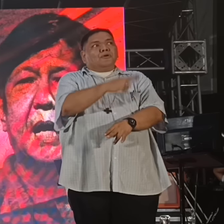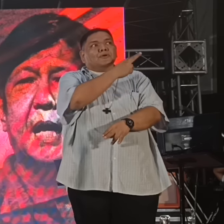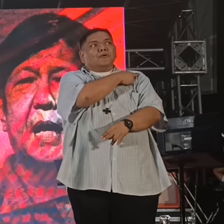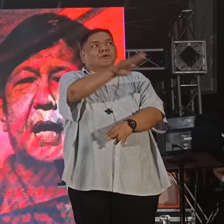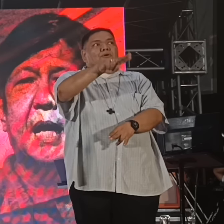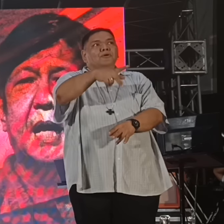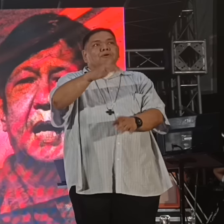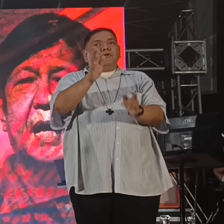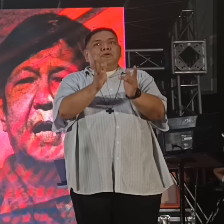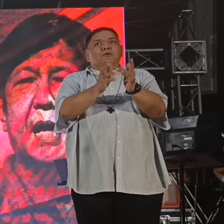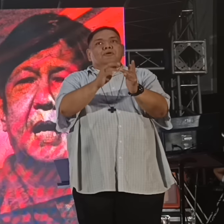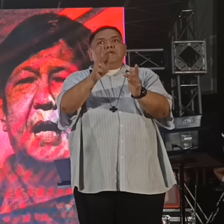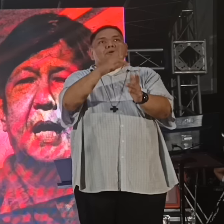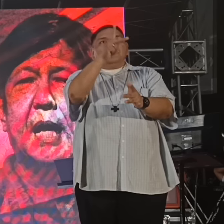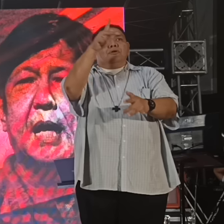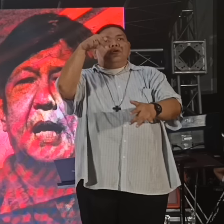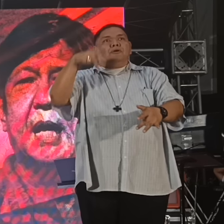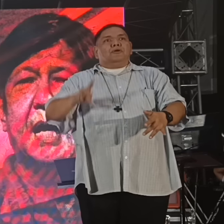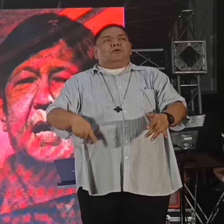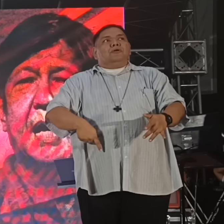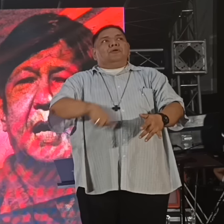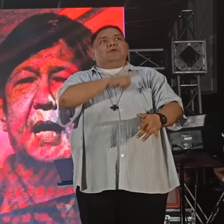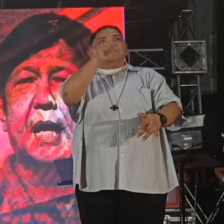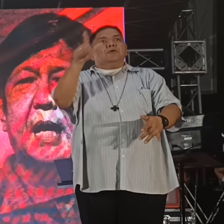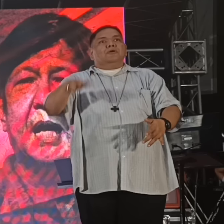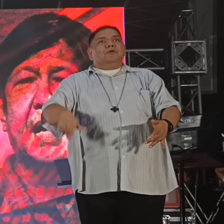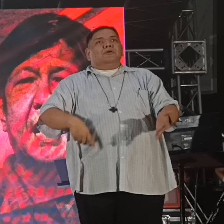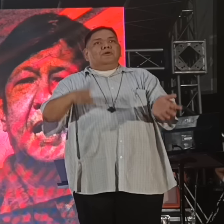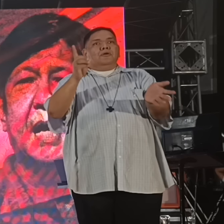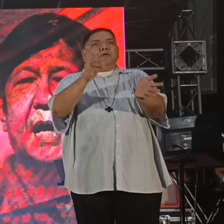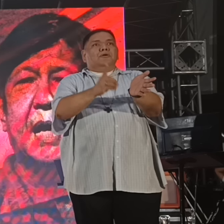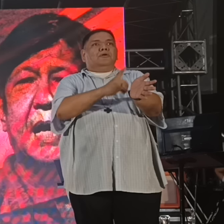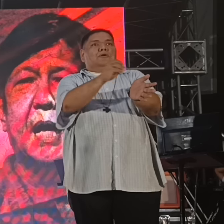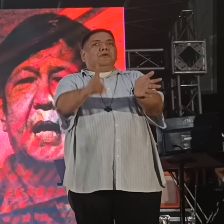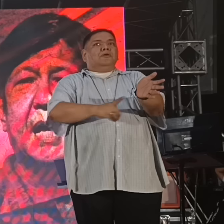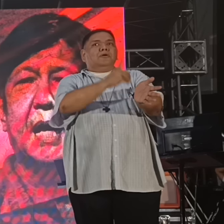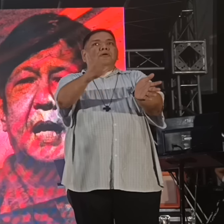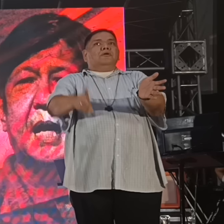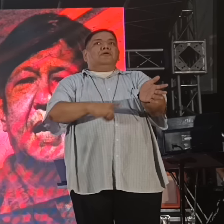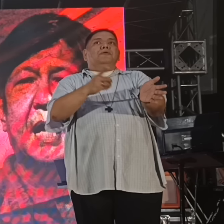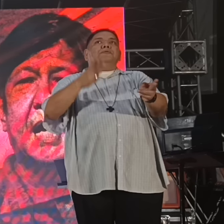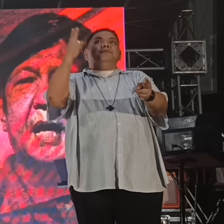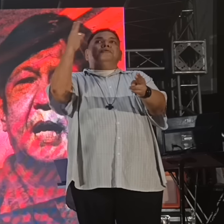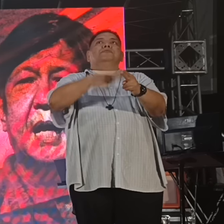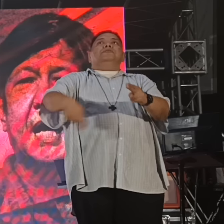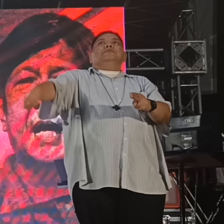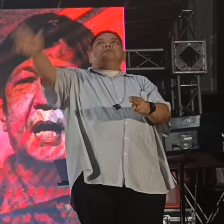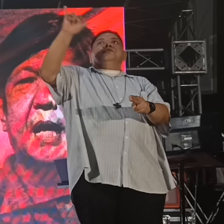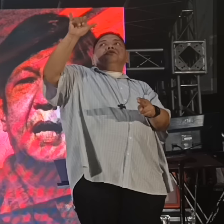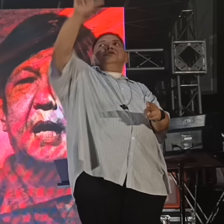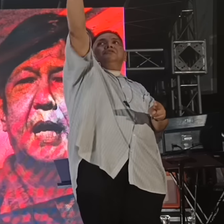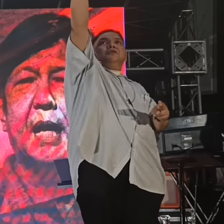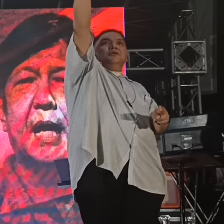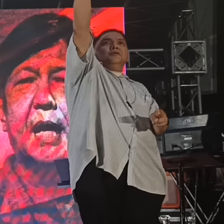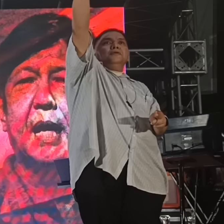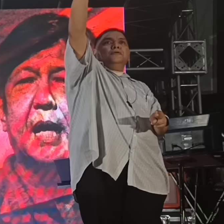The King of Kings, the Lord of Lords, the Doctor of all Doctors, the name above